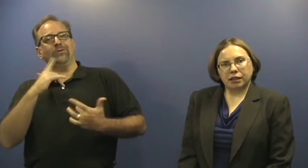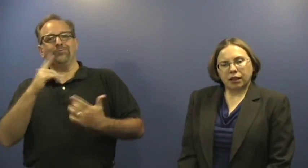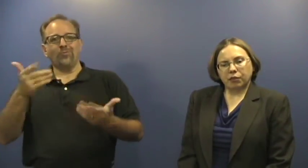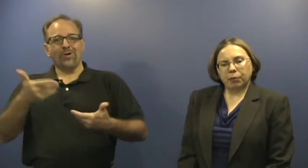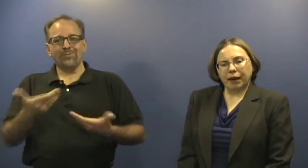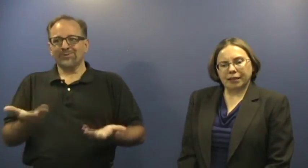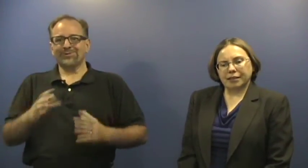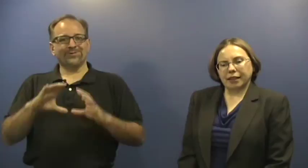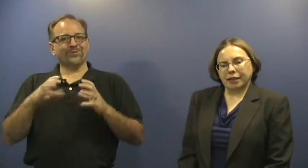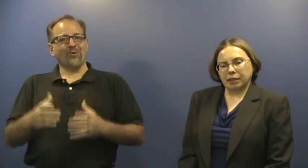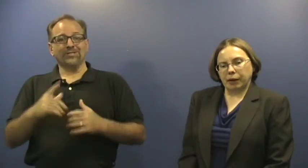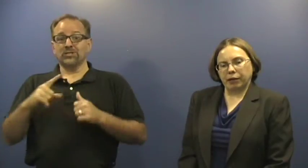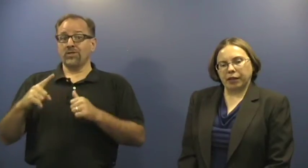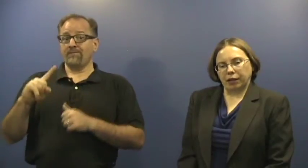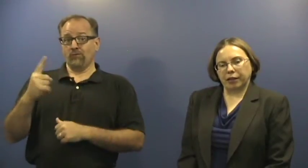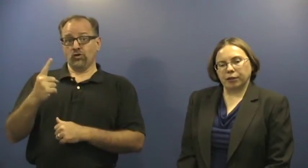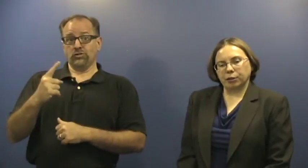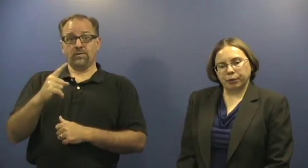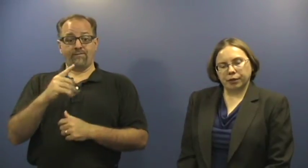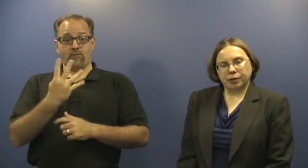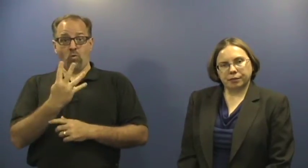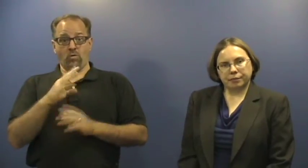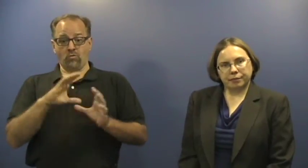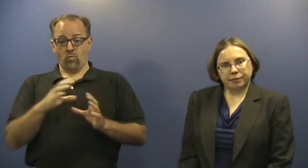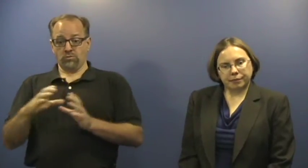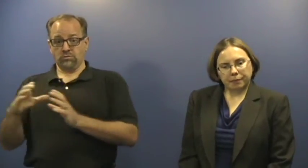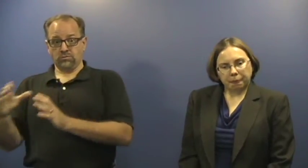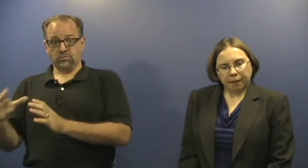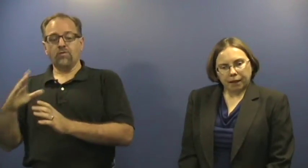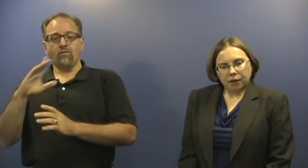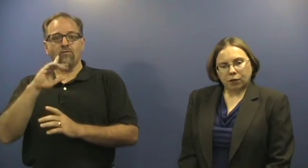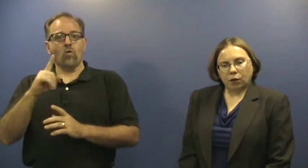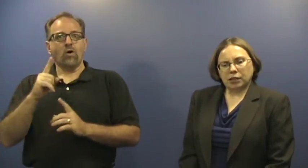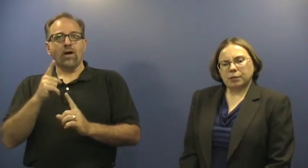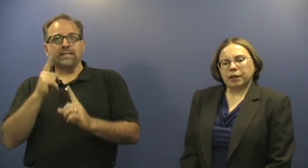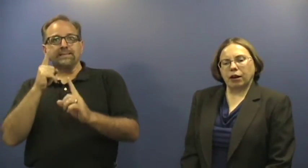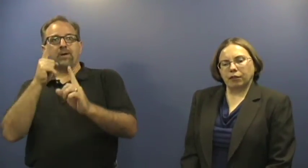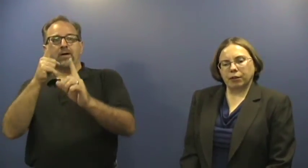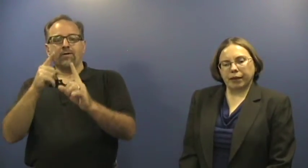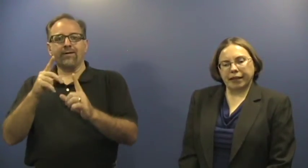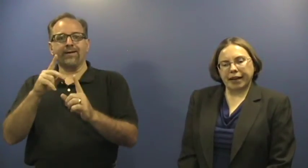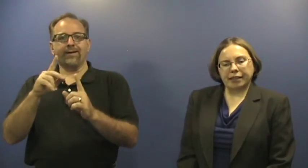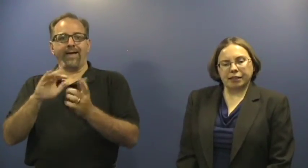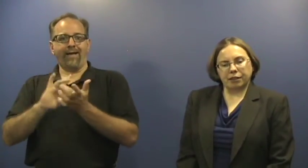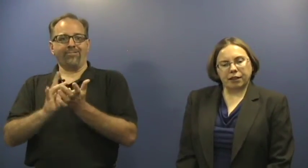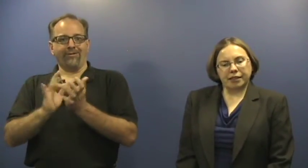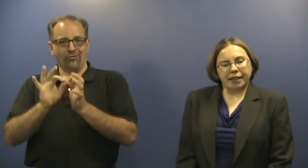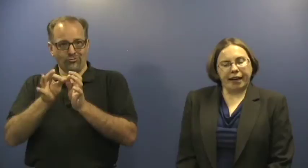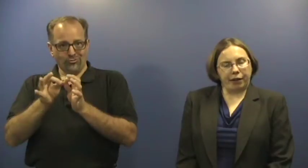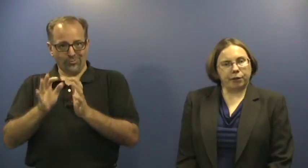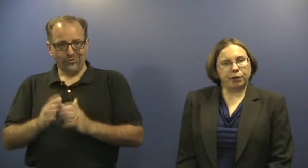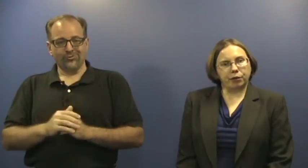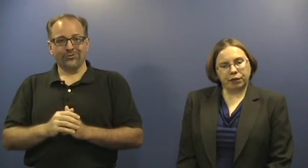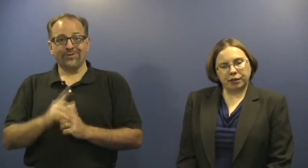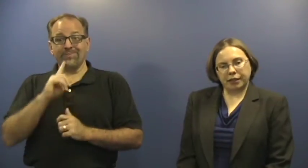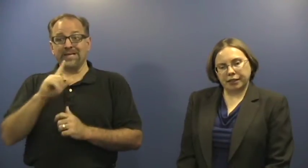for practicing and aspiring healthcare interpreters. The course is being offered by the Cady Center at St. Catherine University in St.